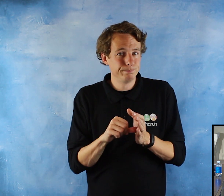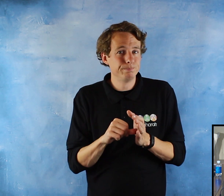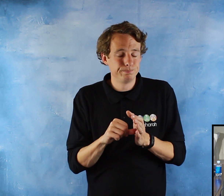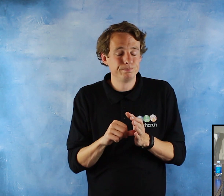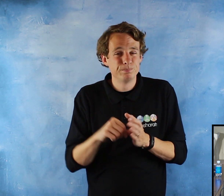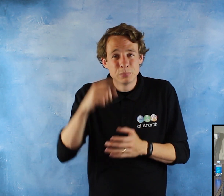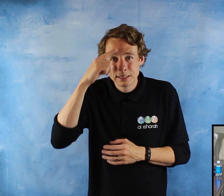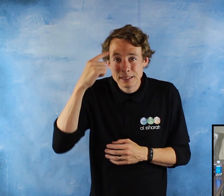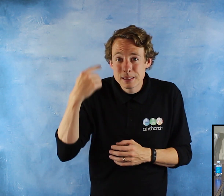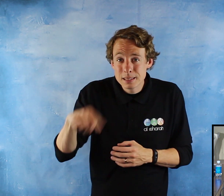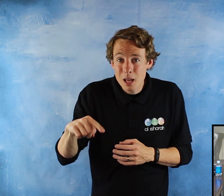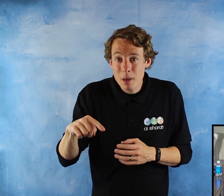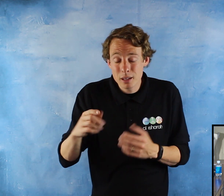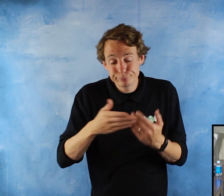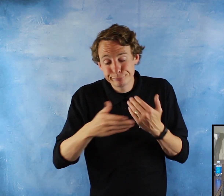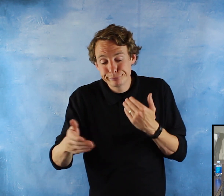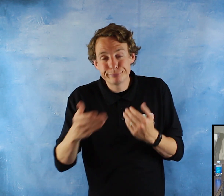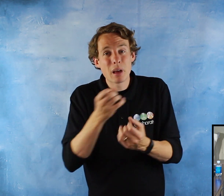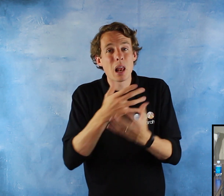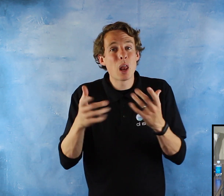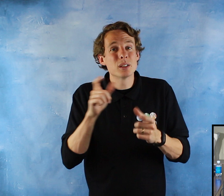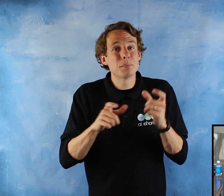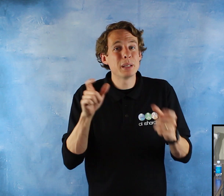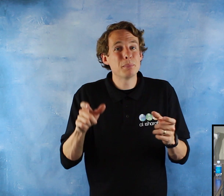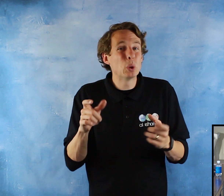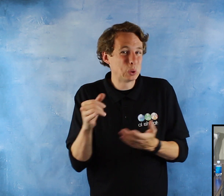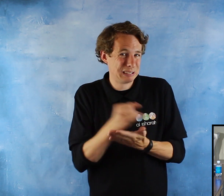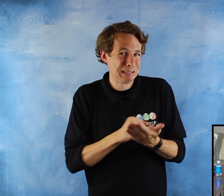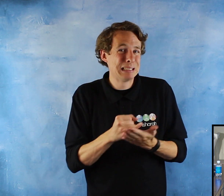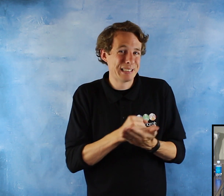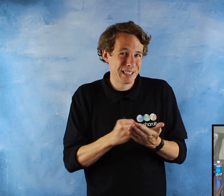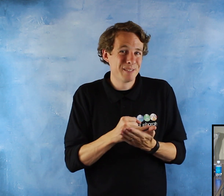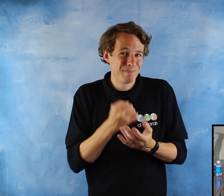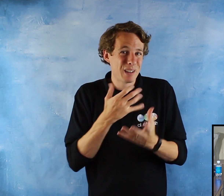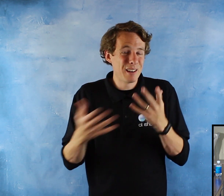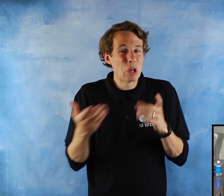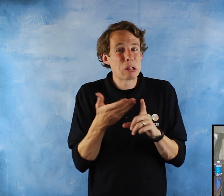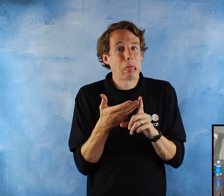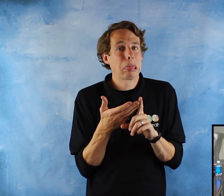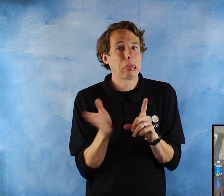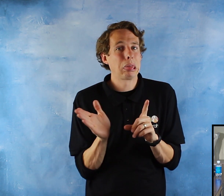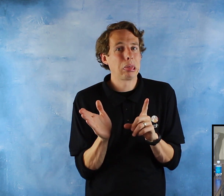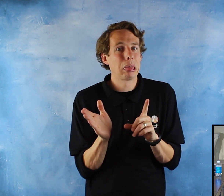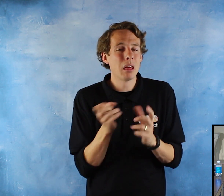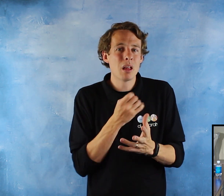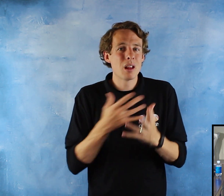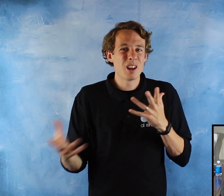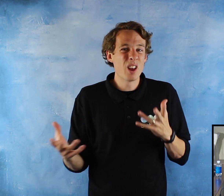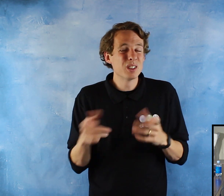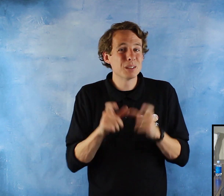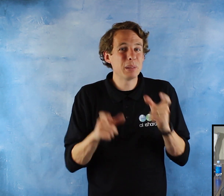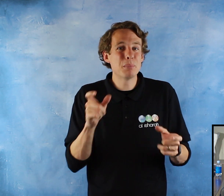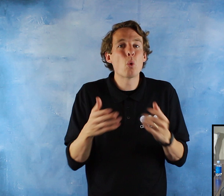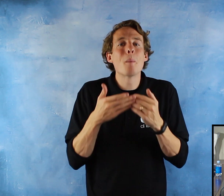Summer brings, the more hot is the weather, more munkar, more disobedience of Allah takes place, more